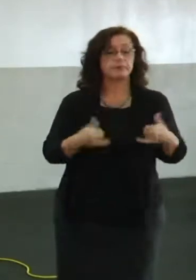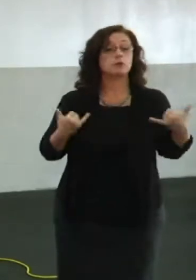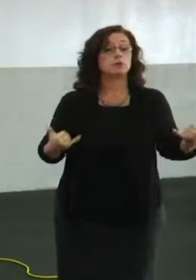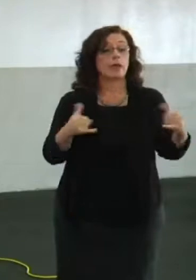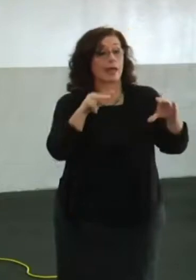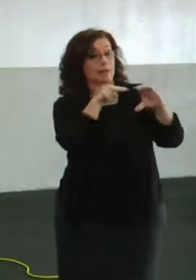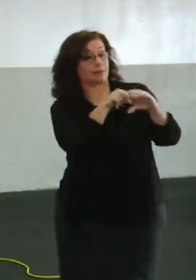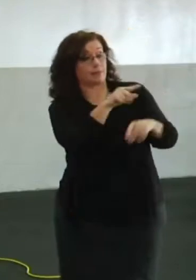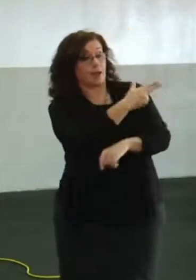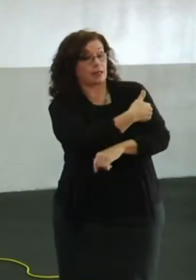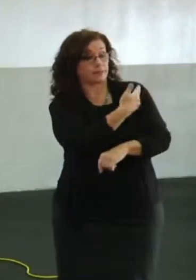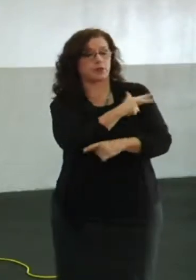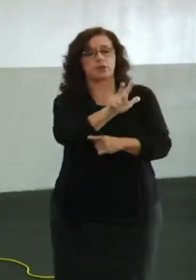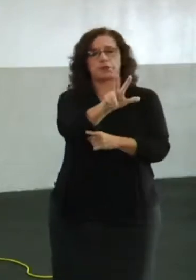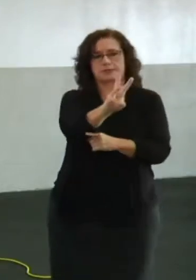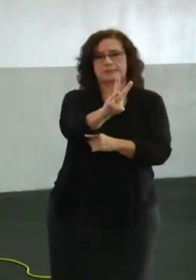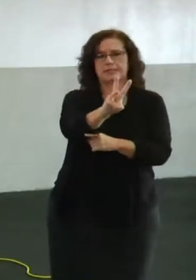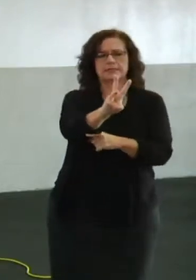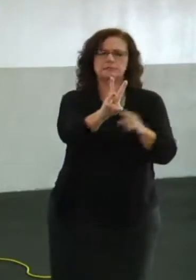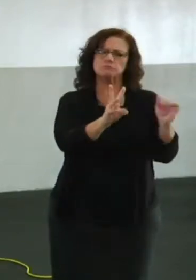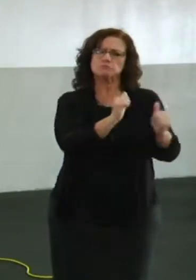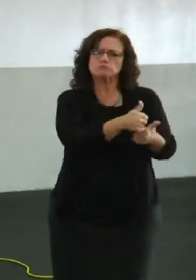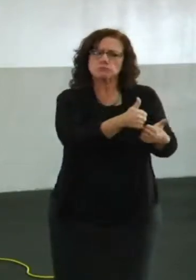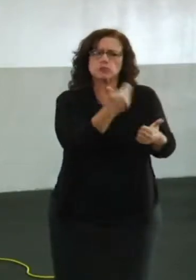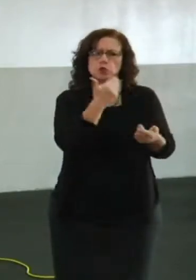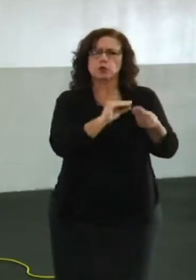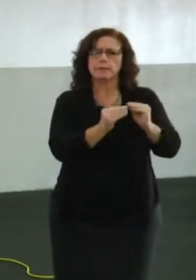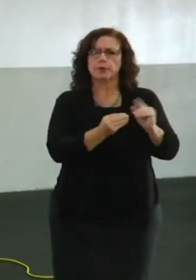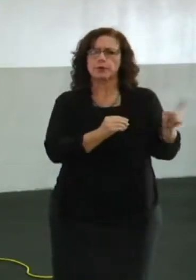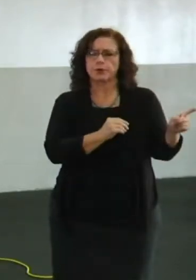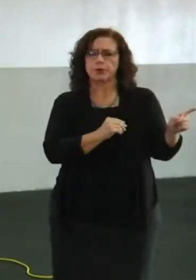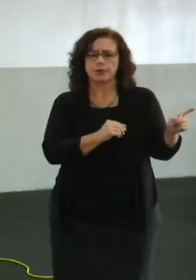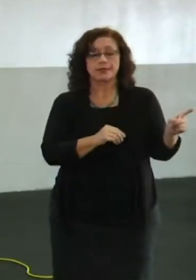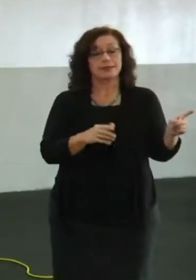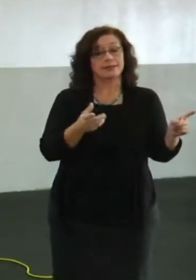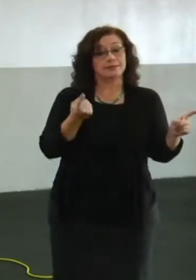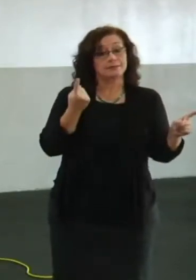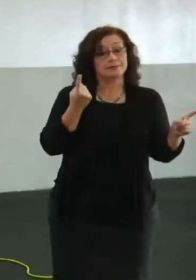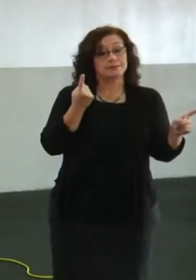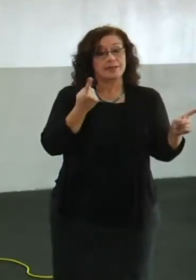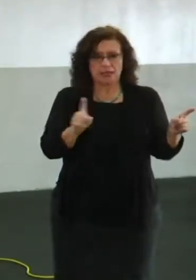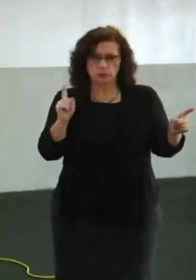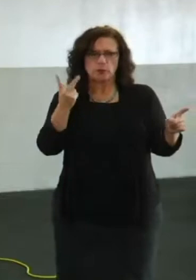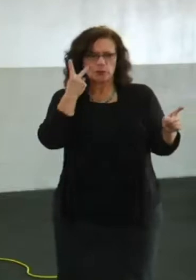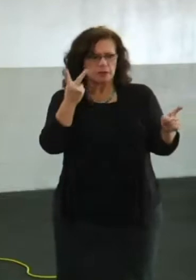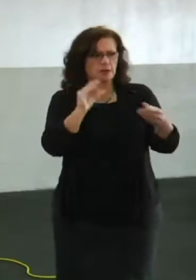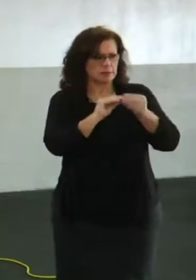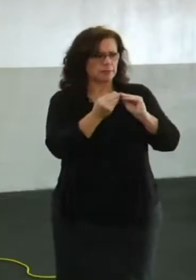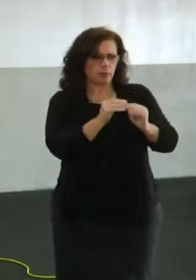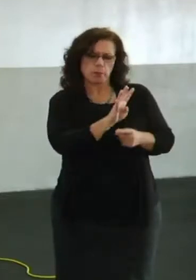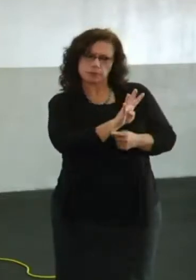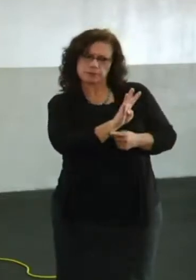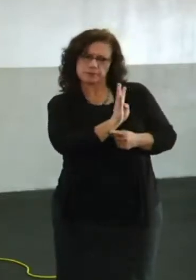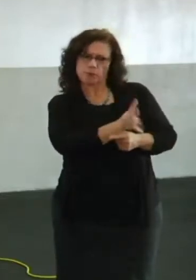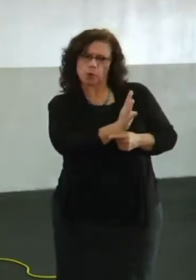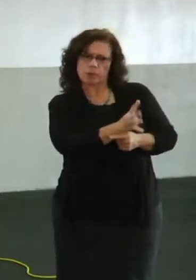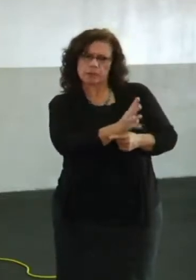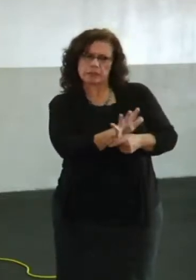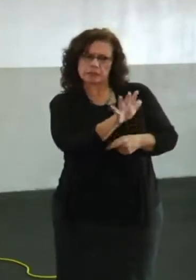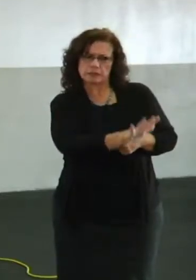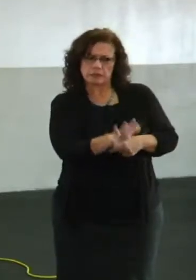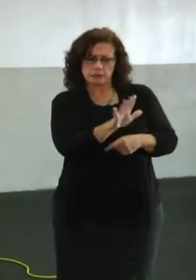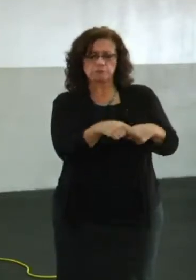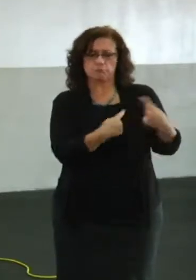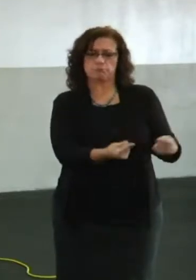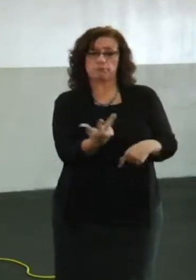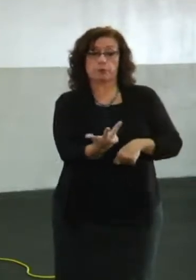so that is a good number. For a while last week, we saw a couple of times getting into the 40s. We're glad the last 3 days we